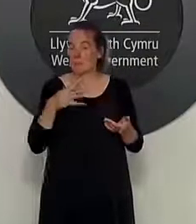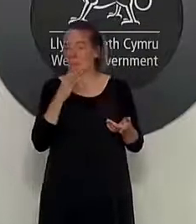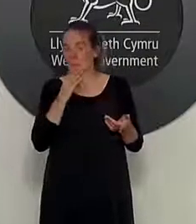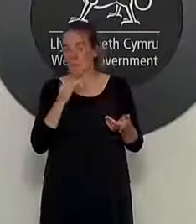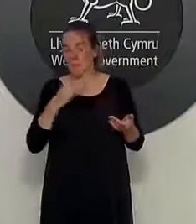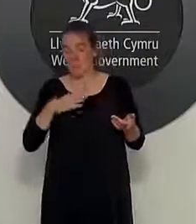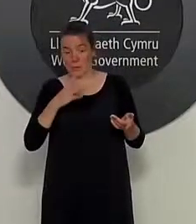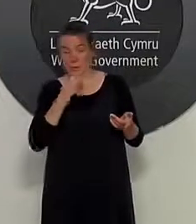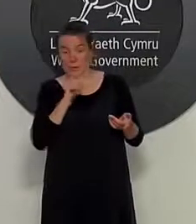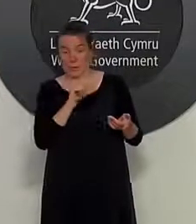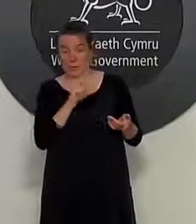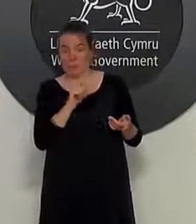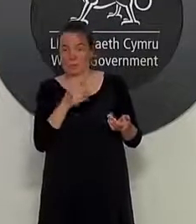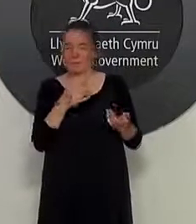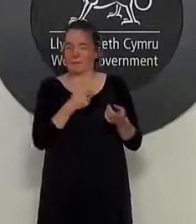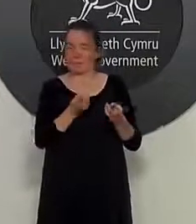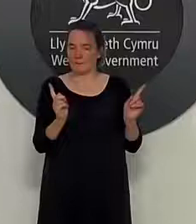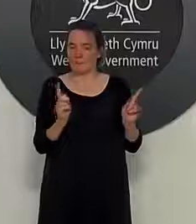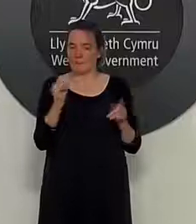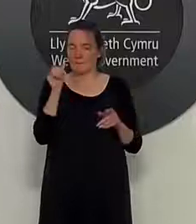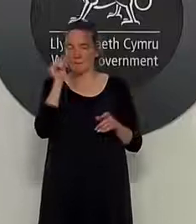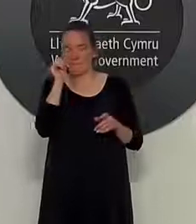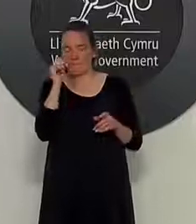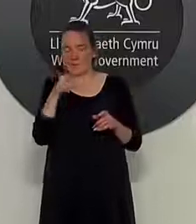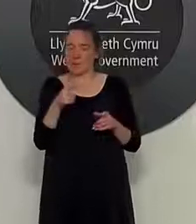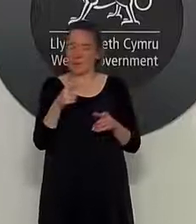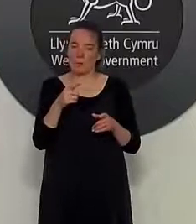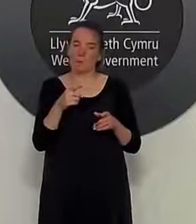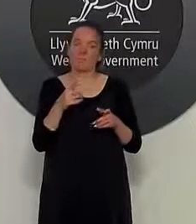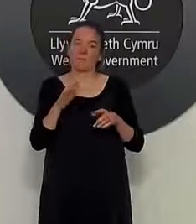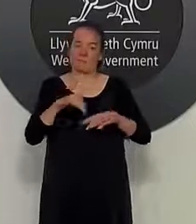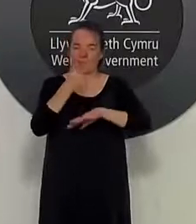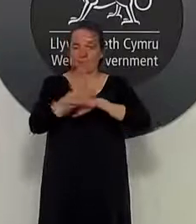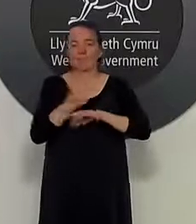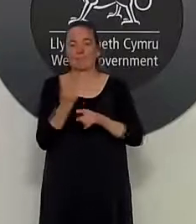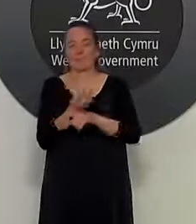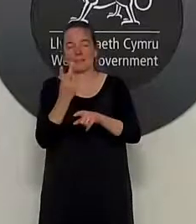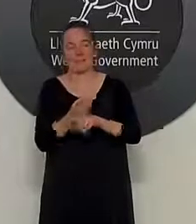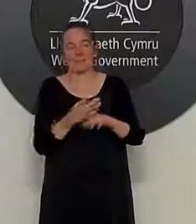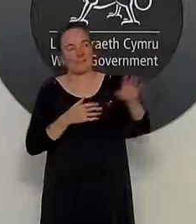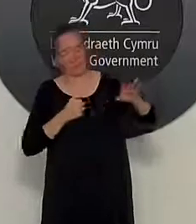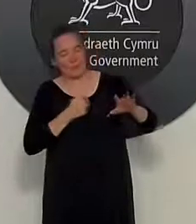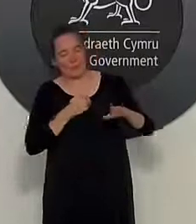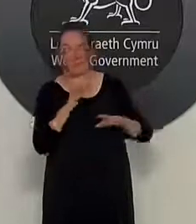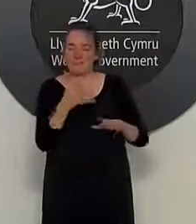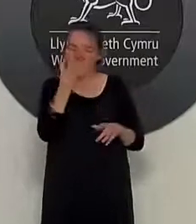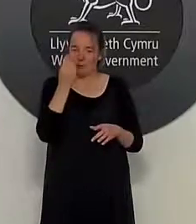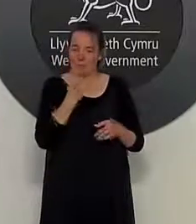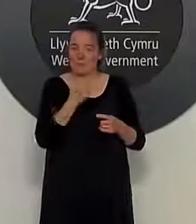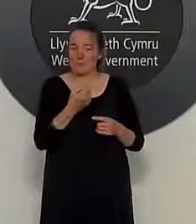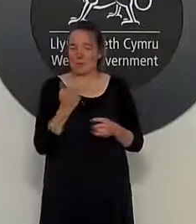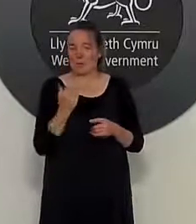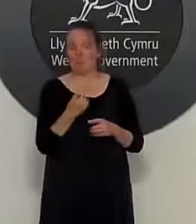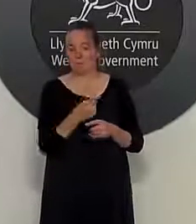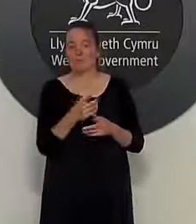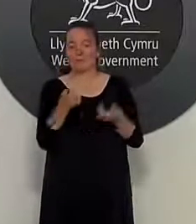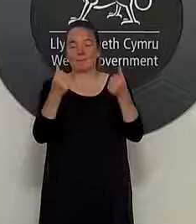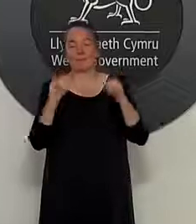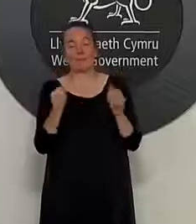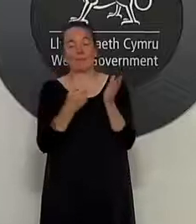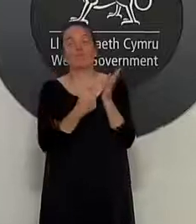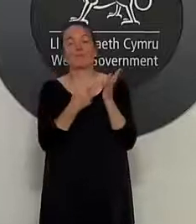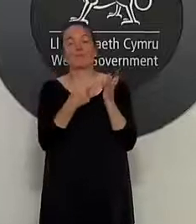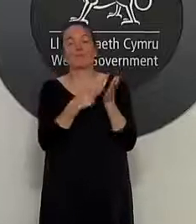and affordability to be tackled together. Sorry, Adrian, I didn't mention that earlier. Over to Ruth. Thank you,